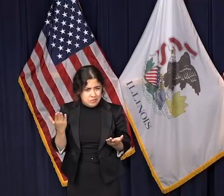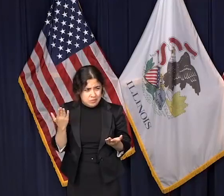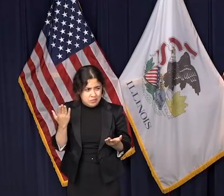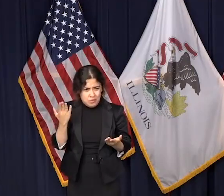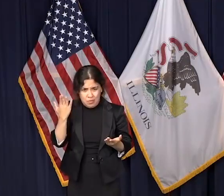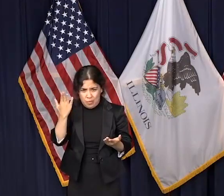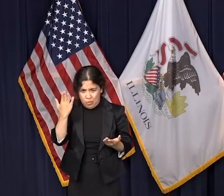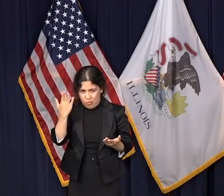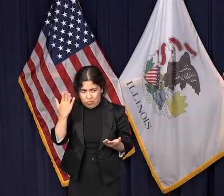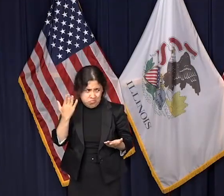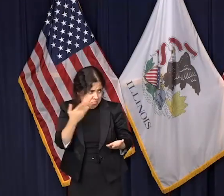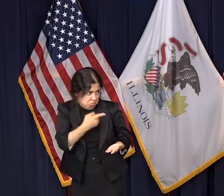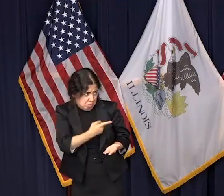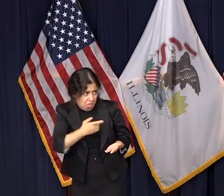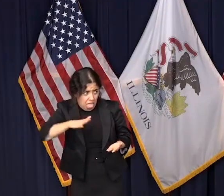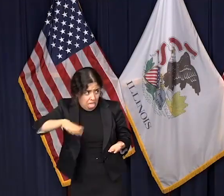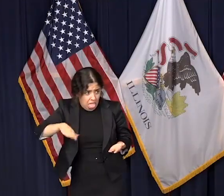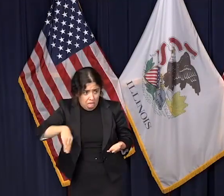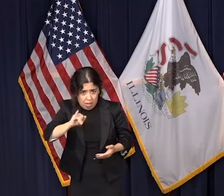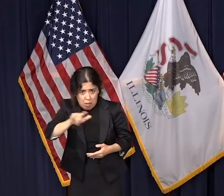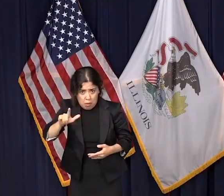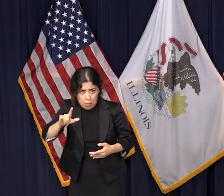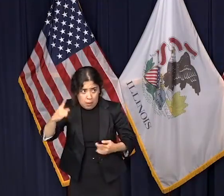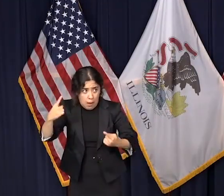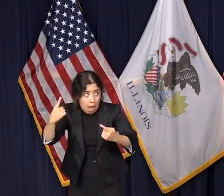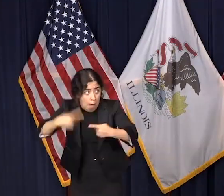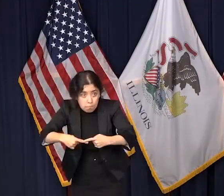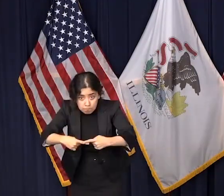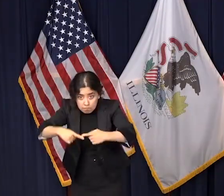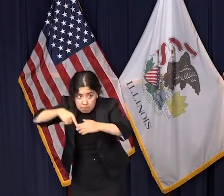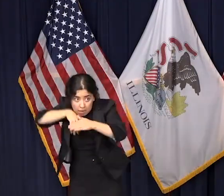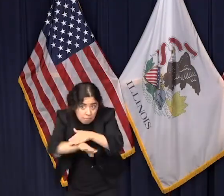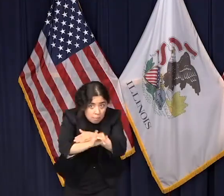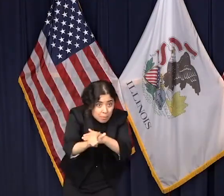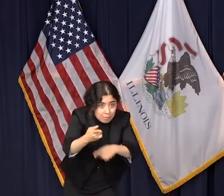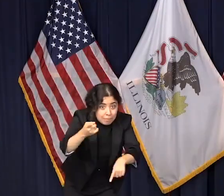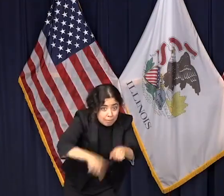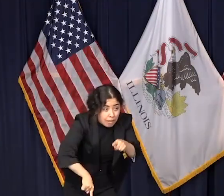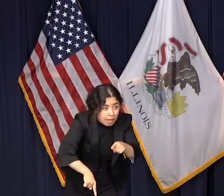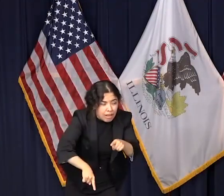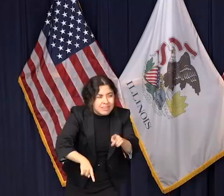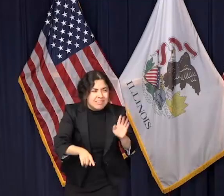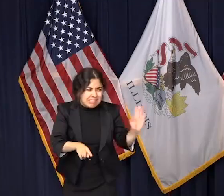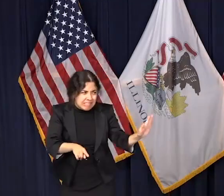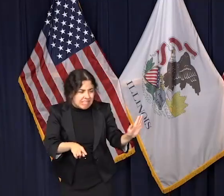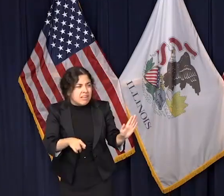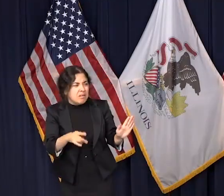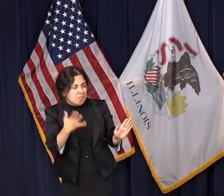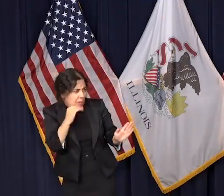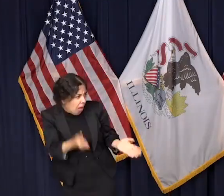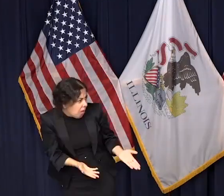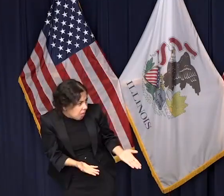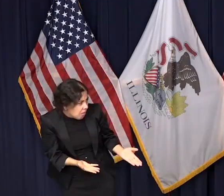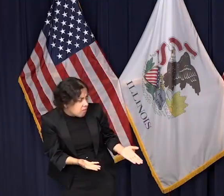statewide quarantine? I hear what you're saying about regional county, but if our state's at a location where we've made